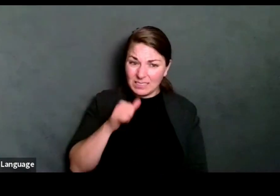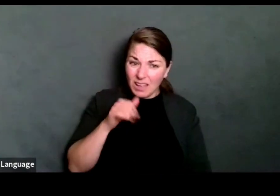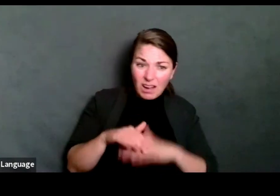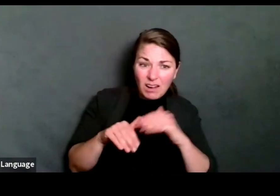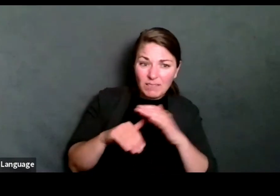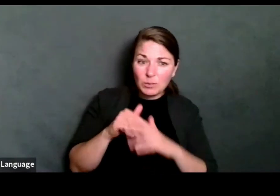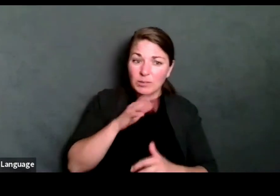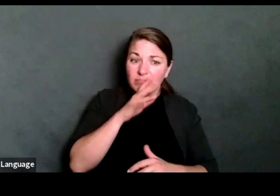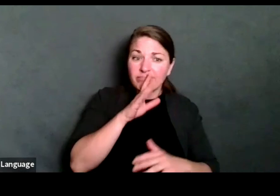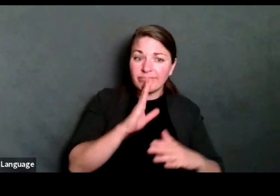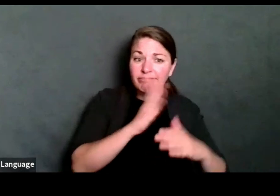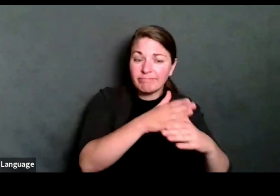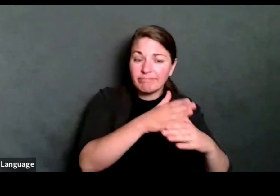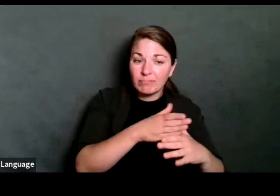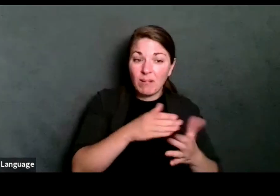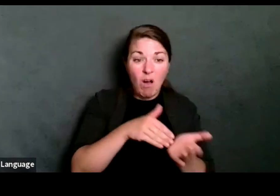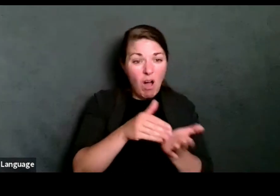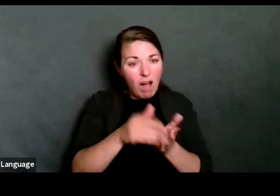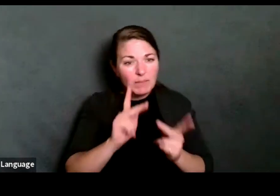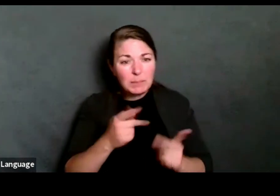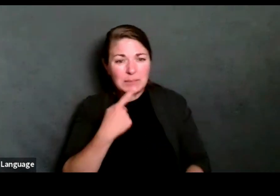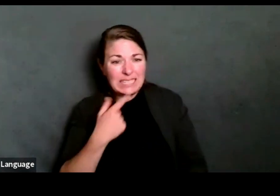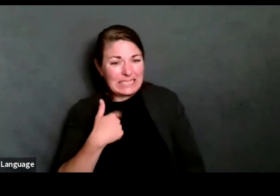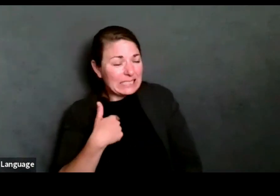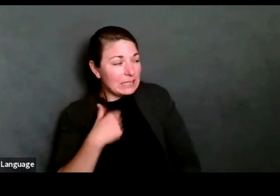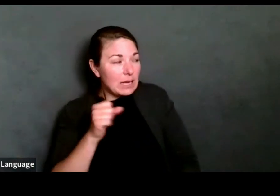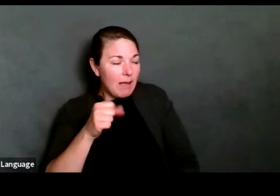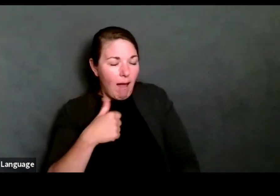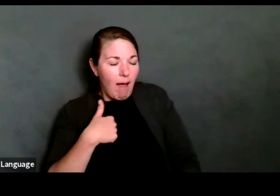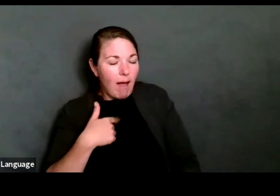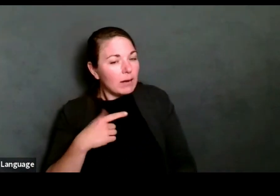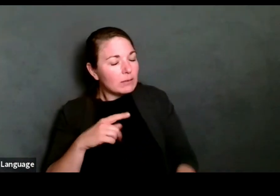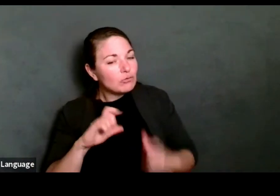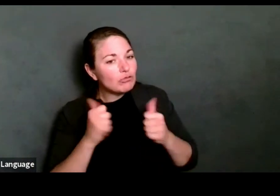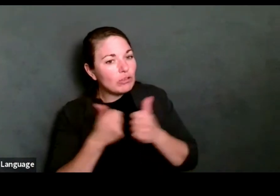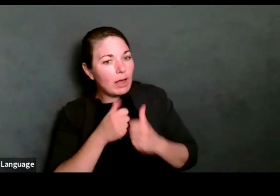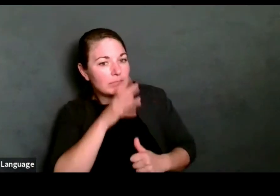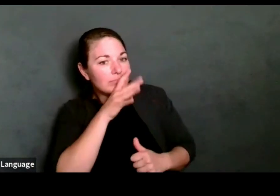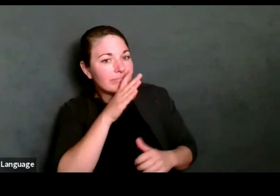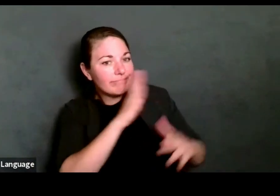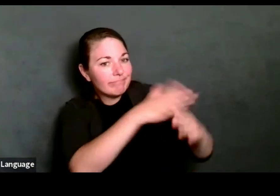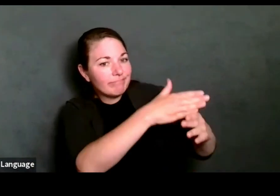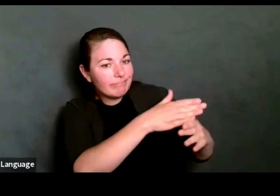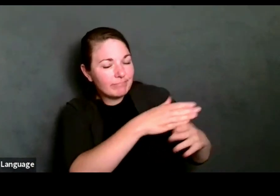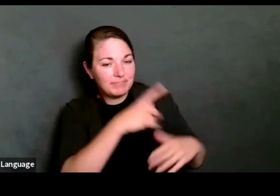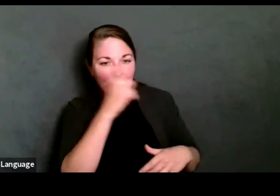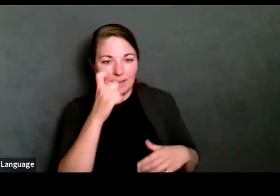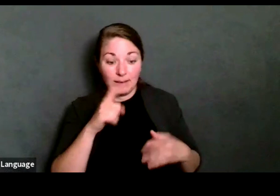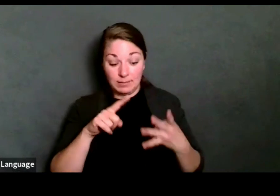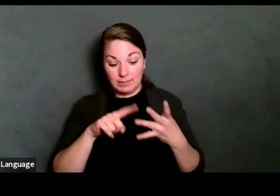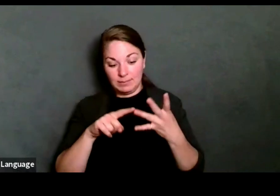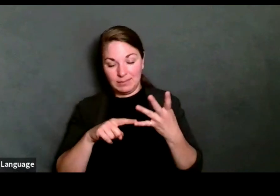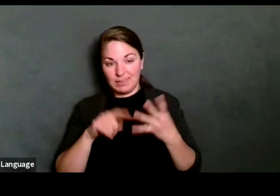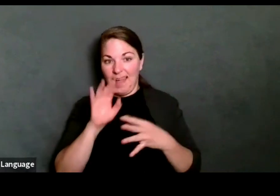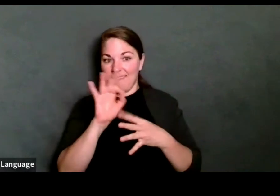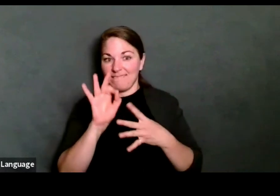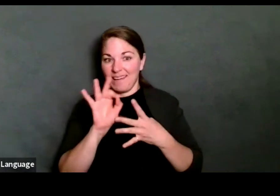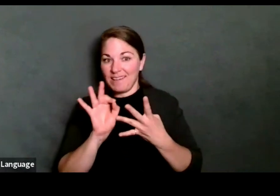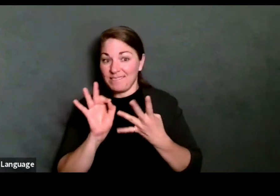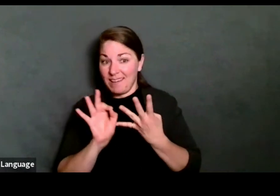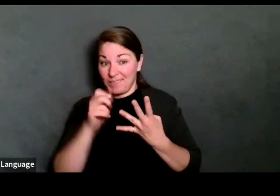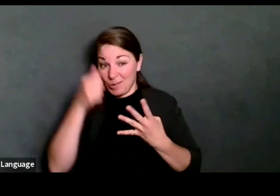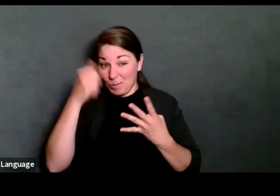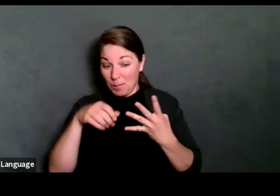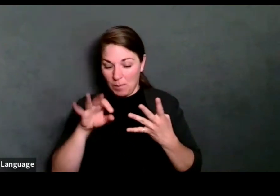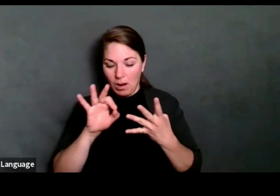time they say, yeah, they have a really hard time advocating for themselves. Often it's that fawn or appease response. And so in those